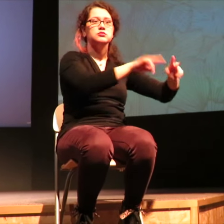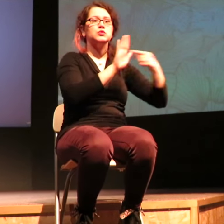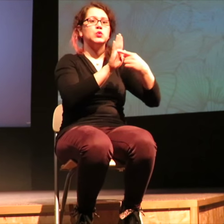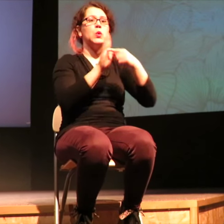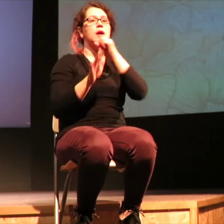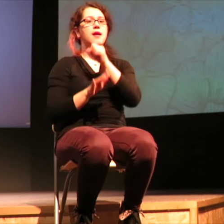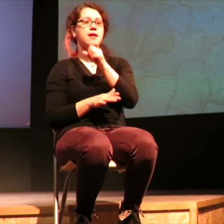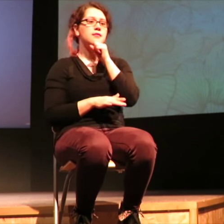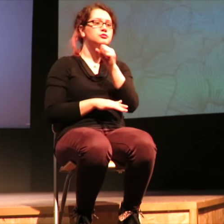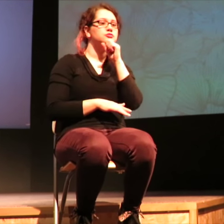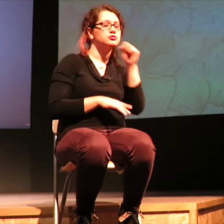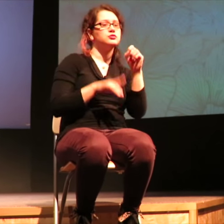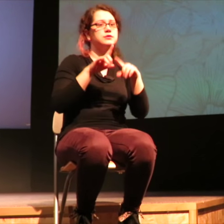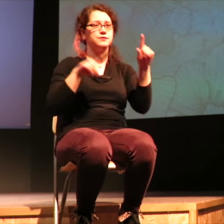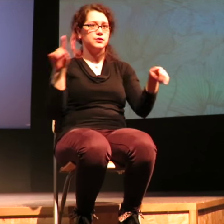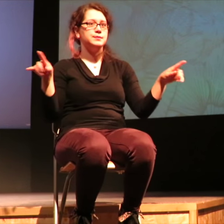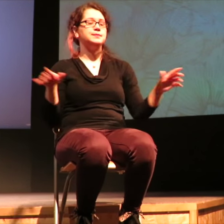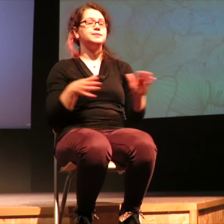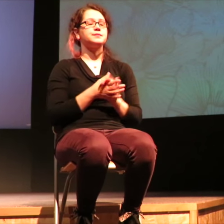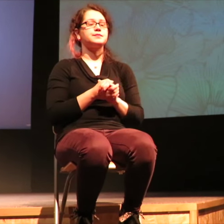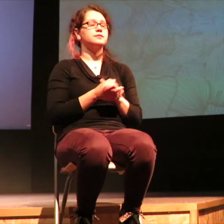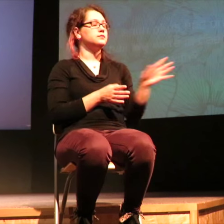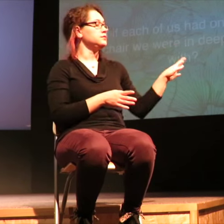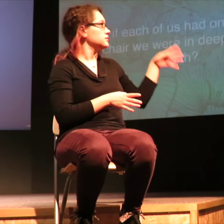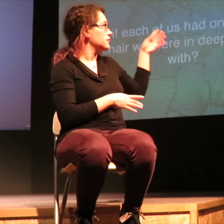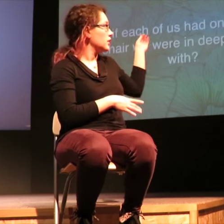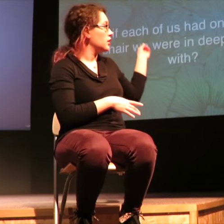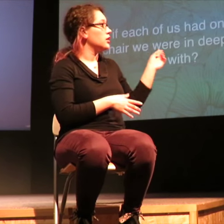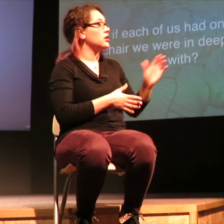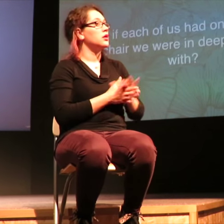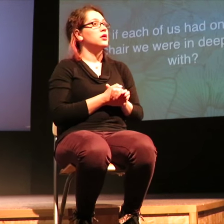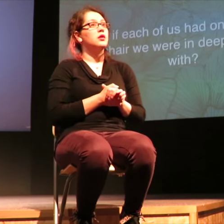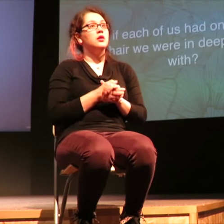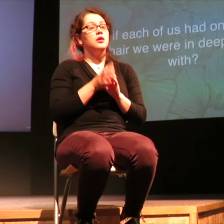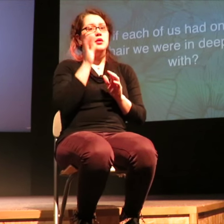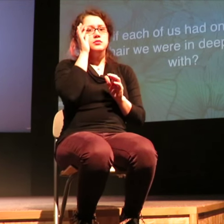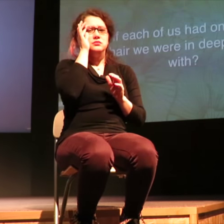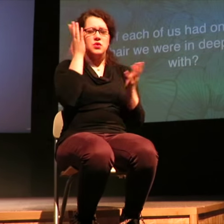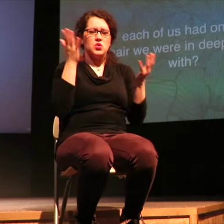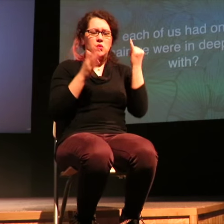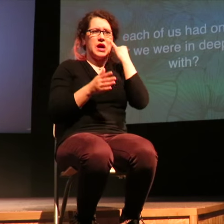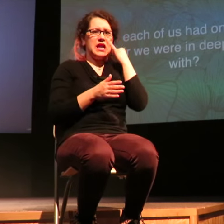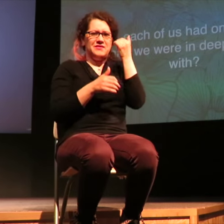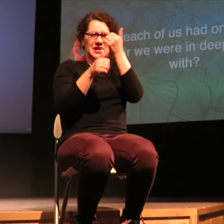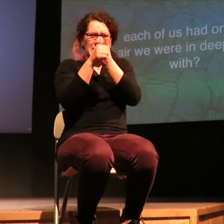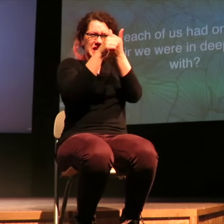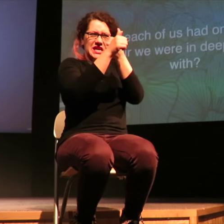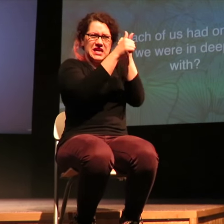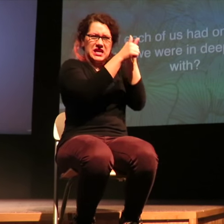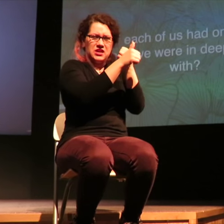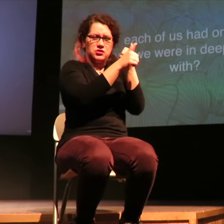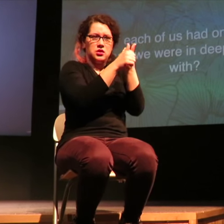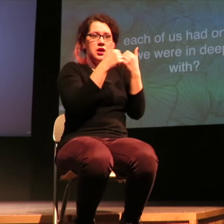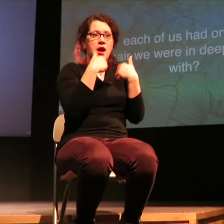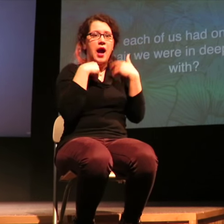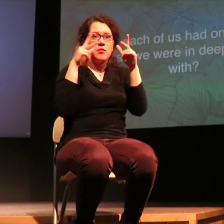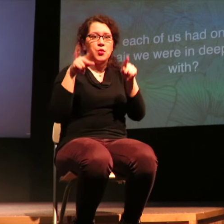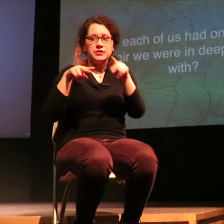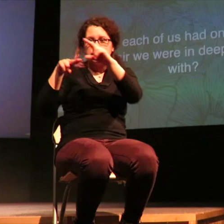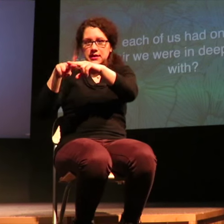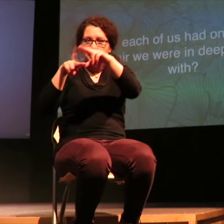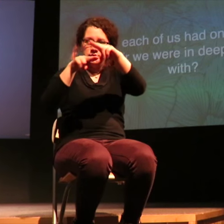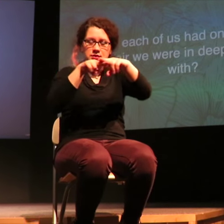question. If you want to put the next slide up. What if each of us had one person in each chair that we were in deep